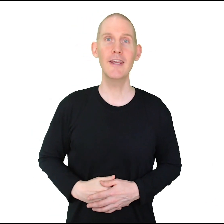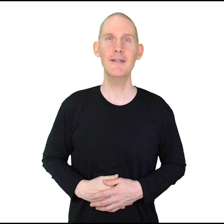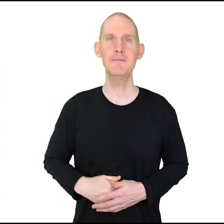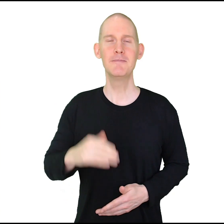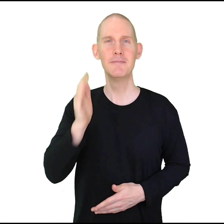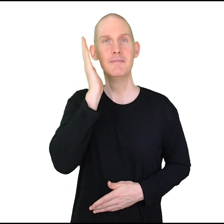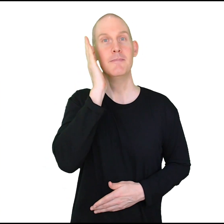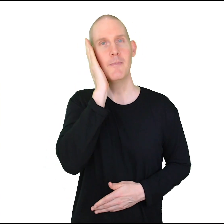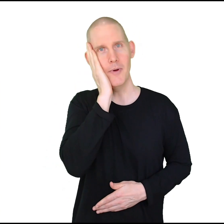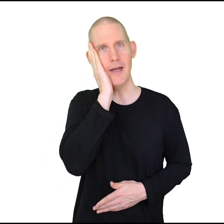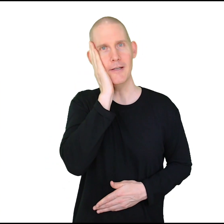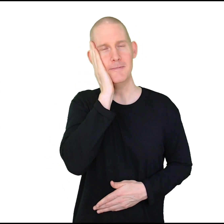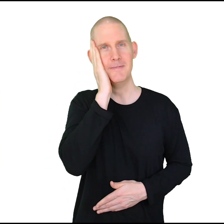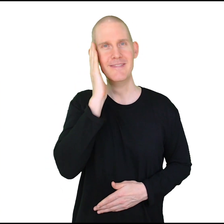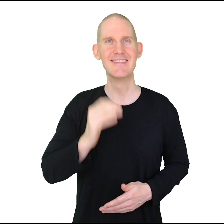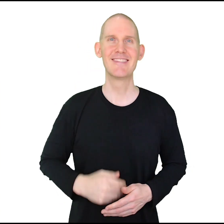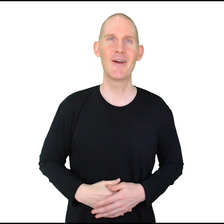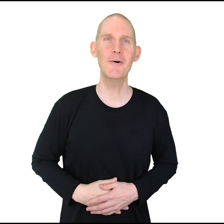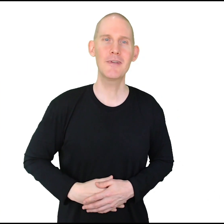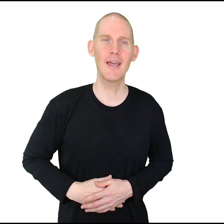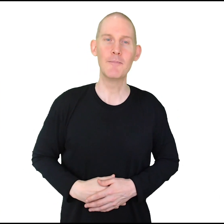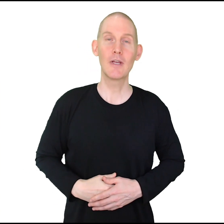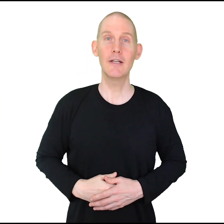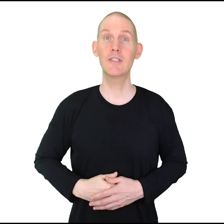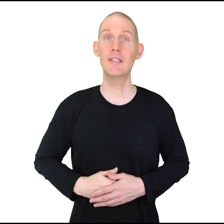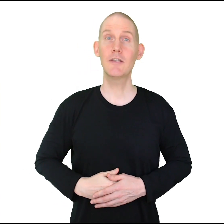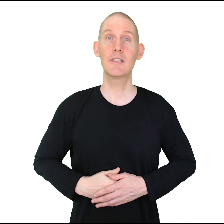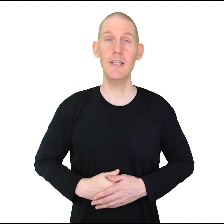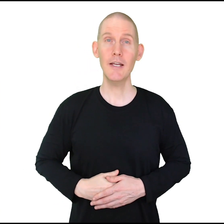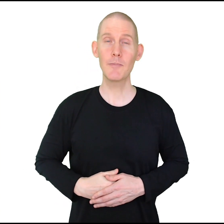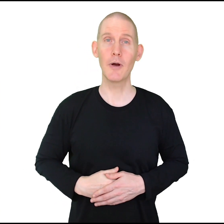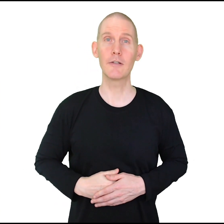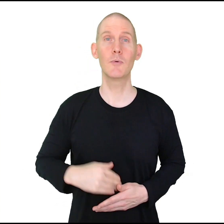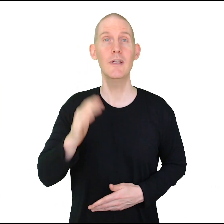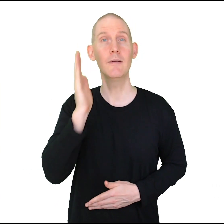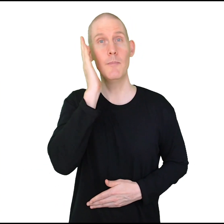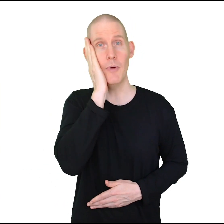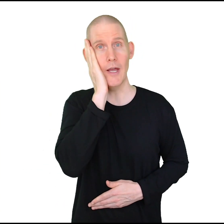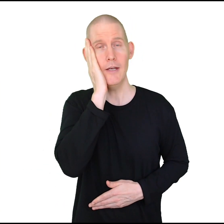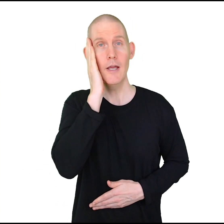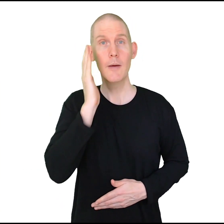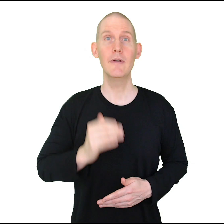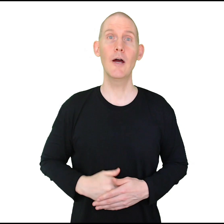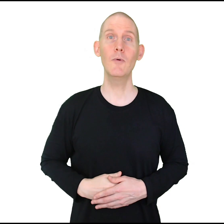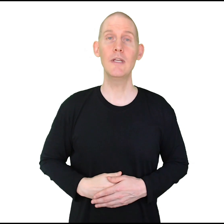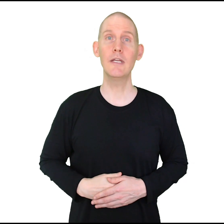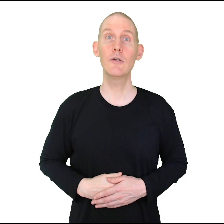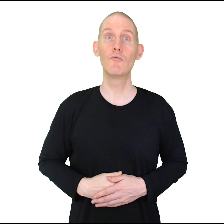again. Bed. Okay, let's get to the second part. So we did bed, but now we need